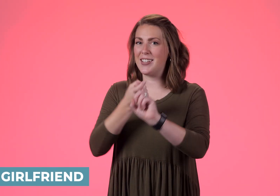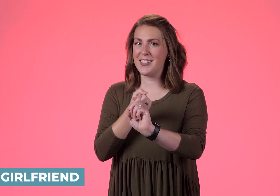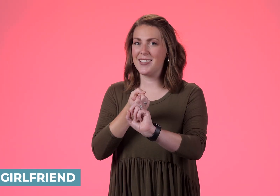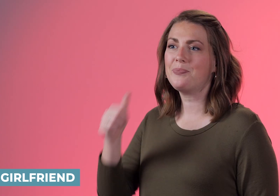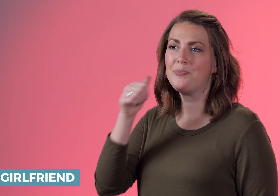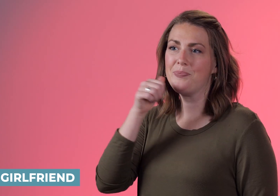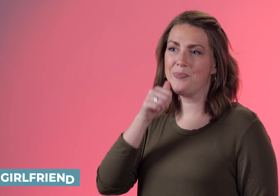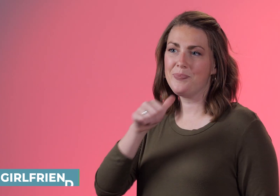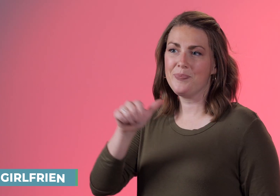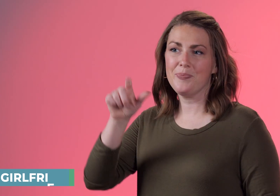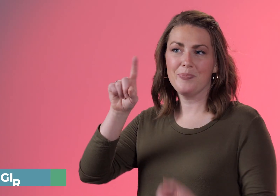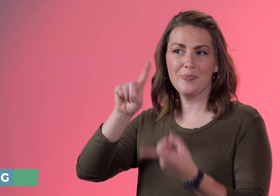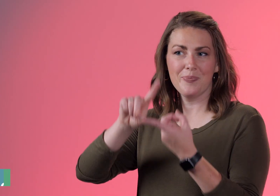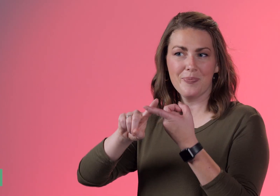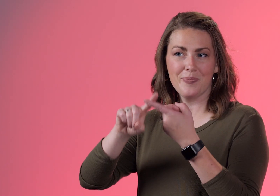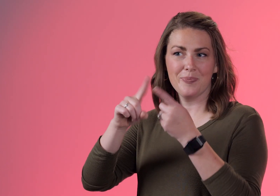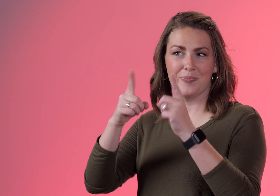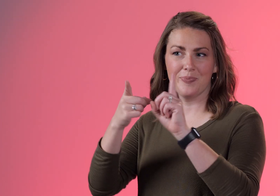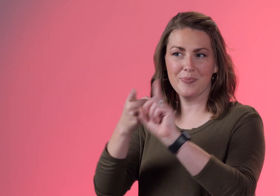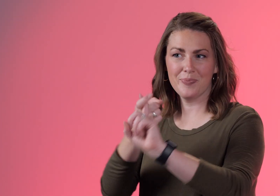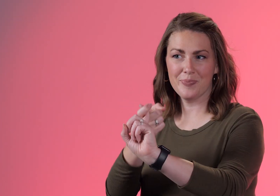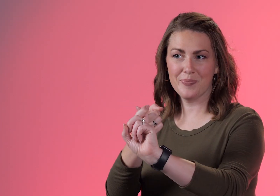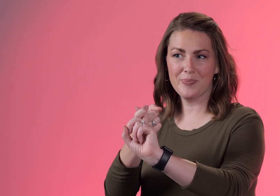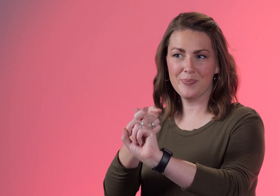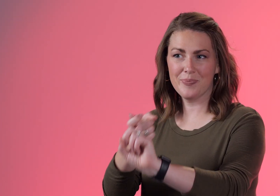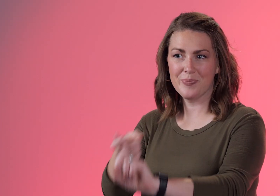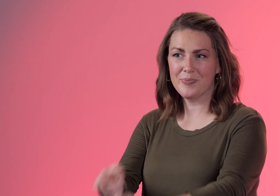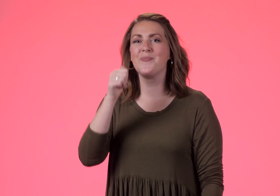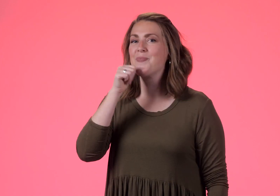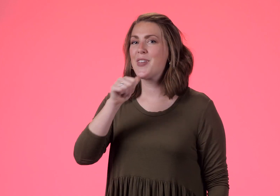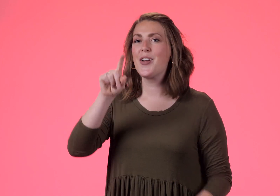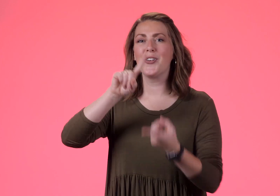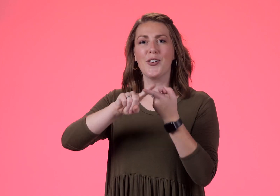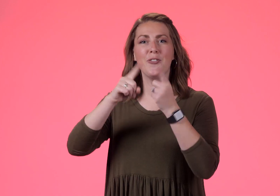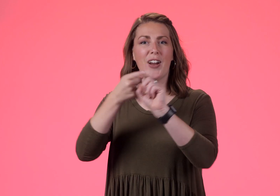Girlfriend. The sign girl and friend together. Girlfriend.